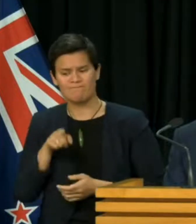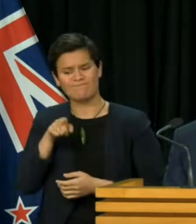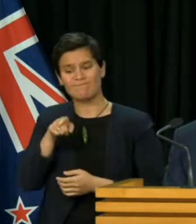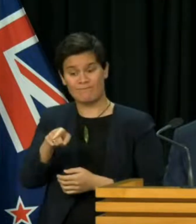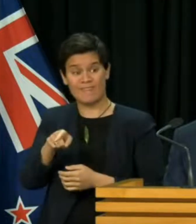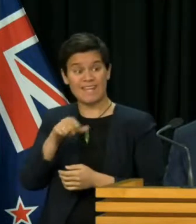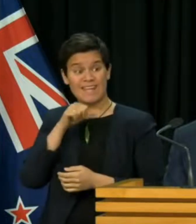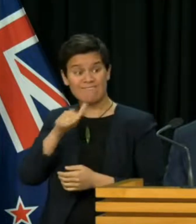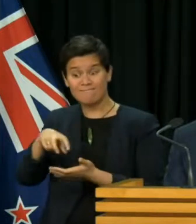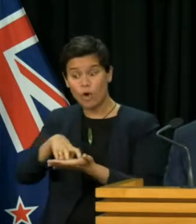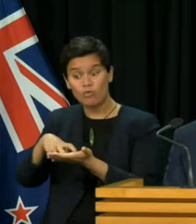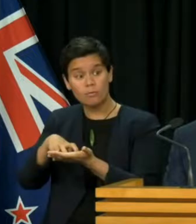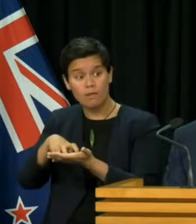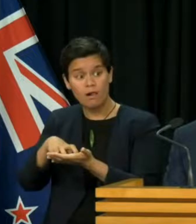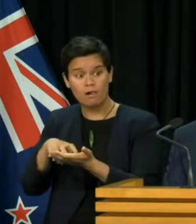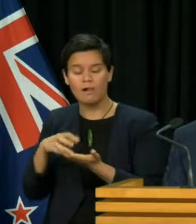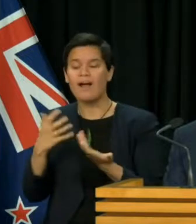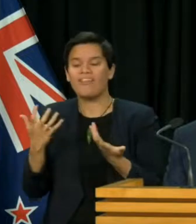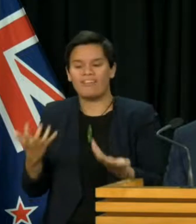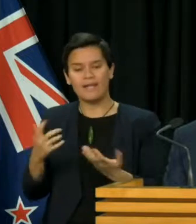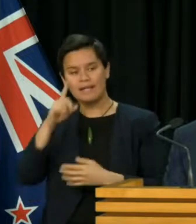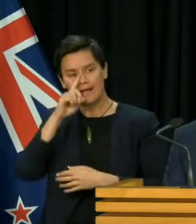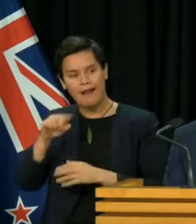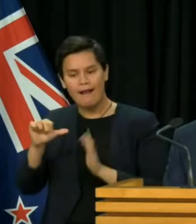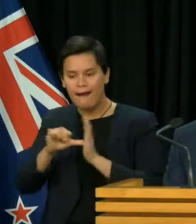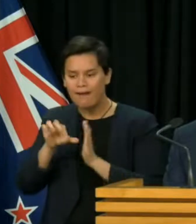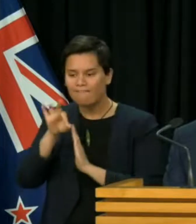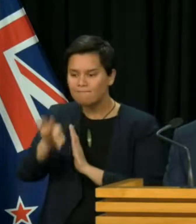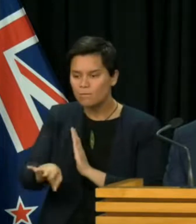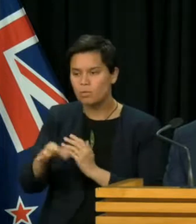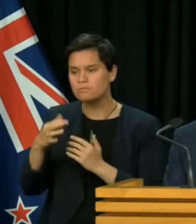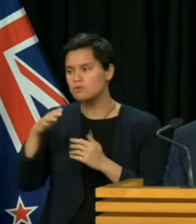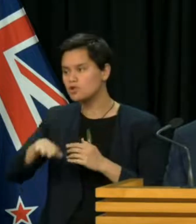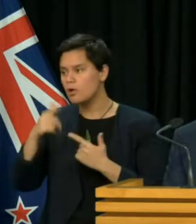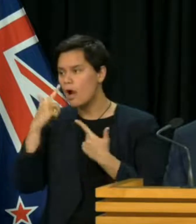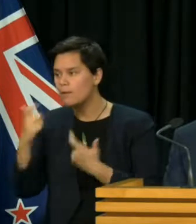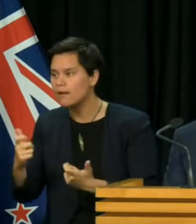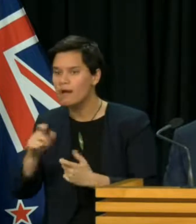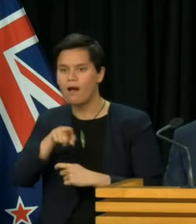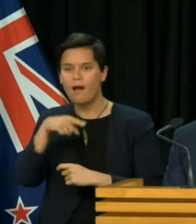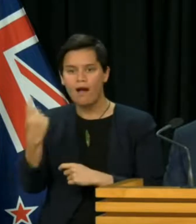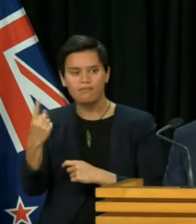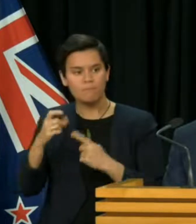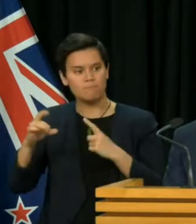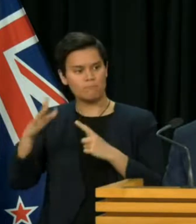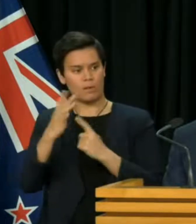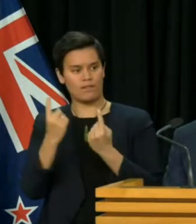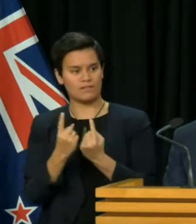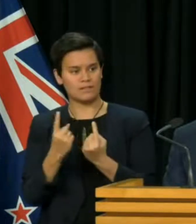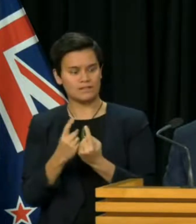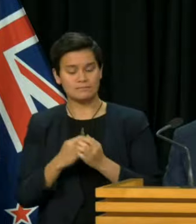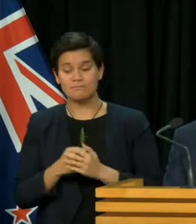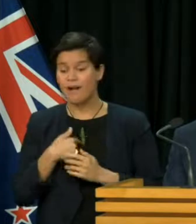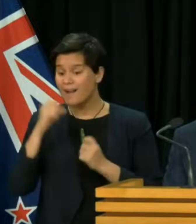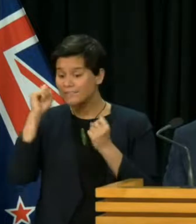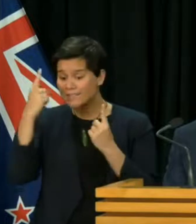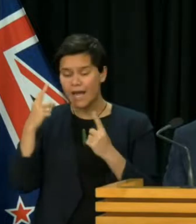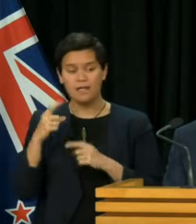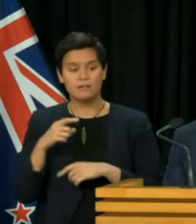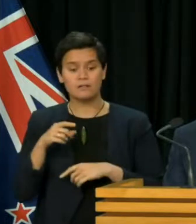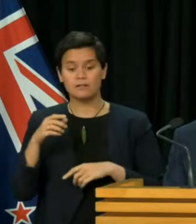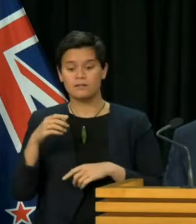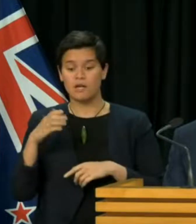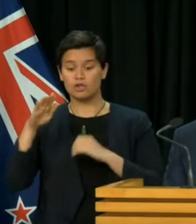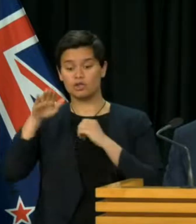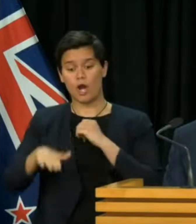caring needs, and was targeted at those first 1,000 days. So that's why we've done it that way. I note that CPAC have not taken into account